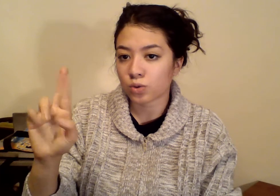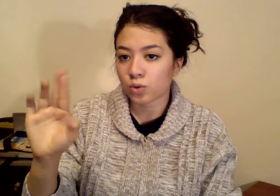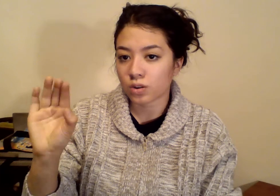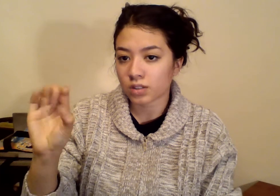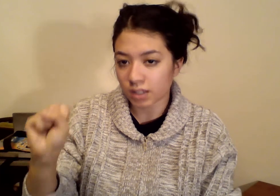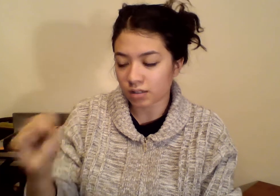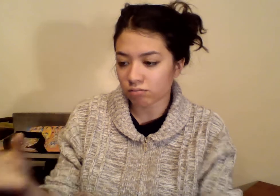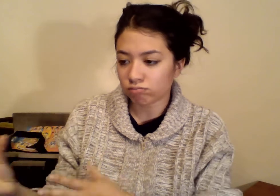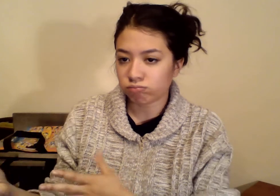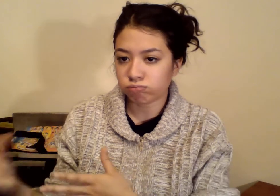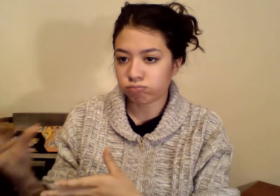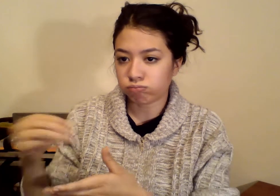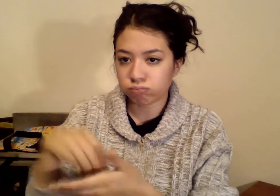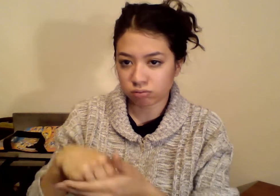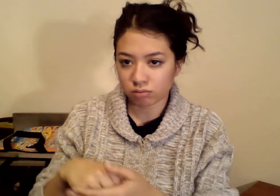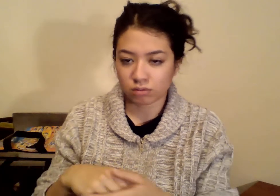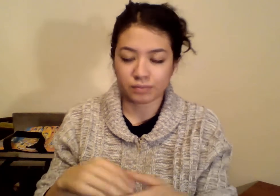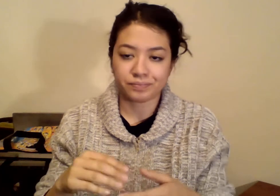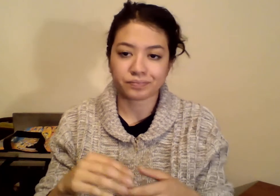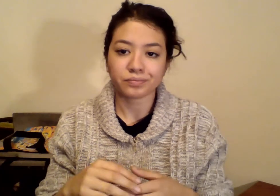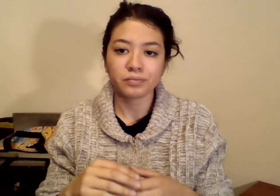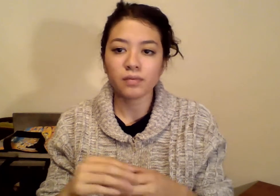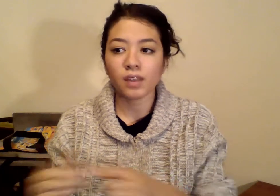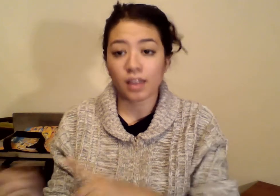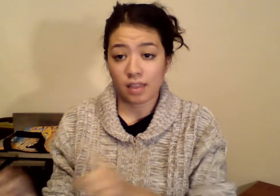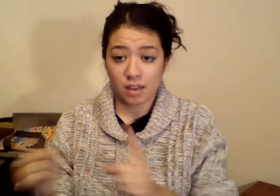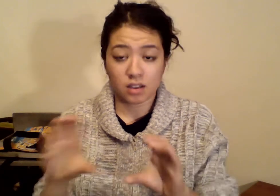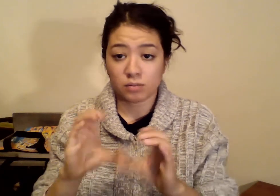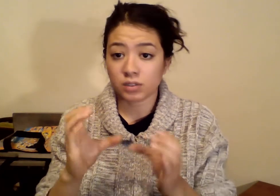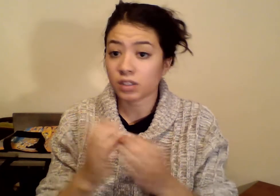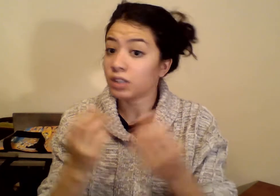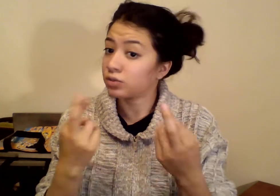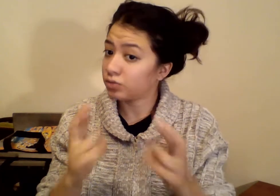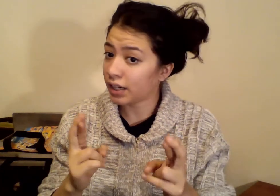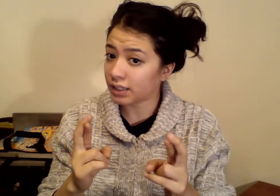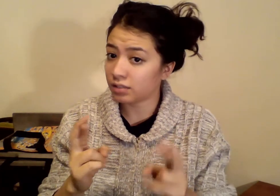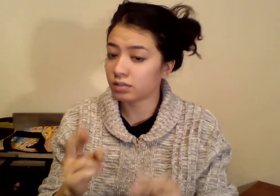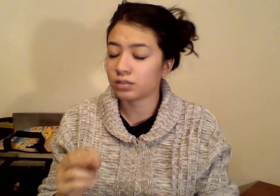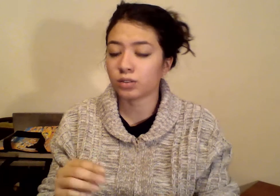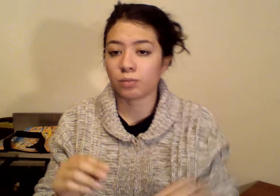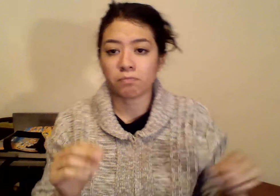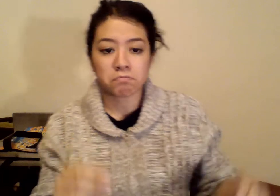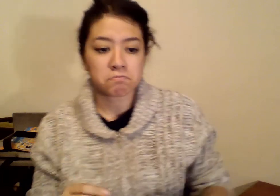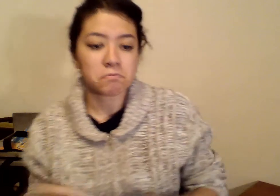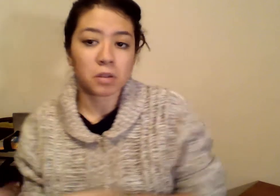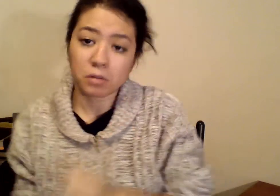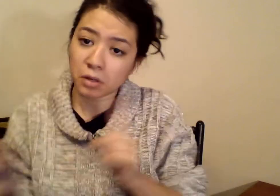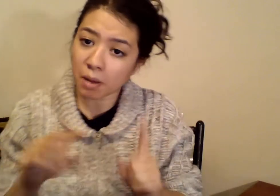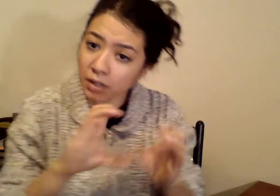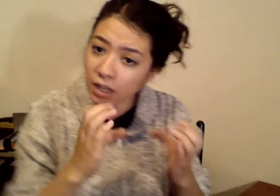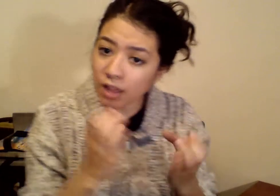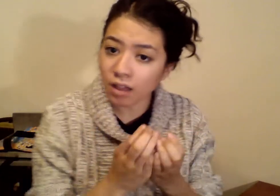of the students write the name of the article and the main idea from the article on the blackboard in the classroom, the author's